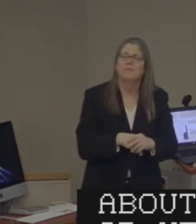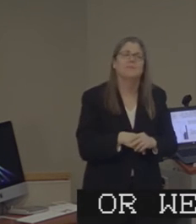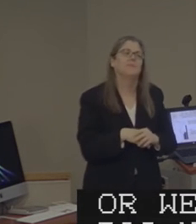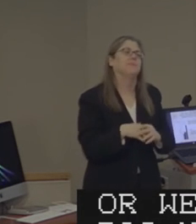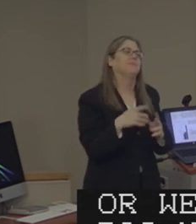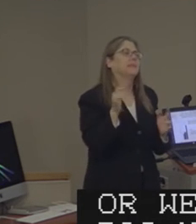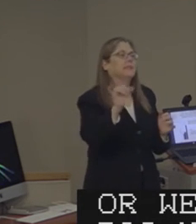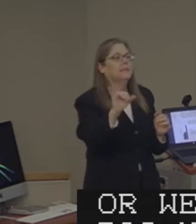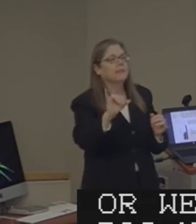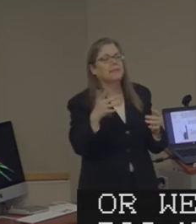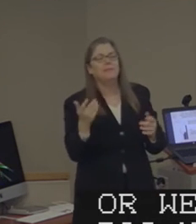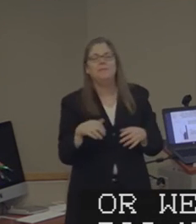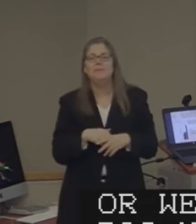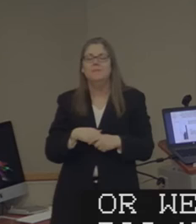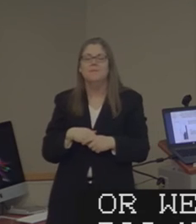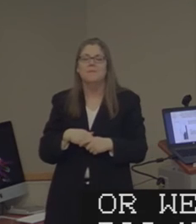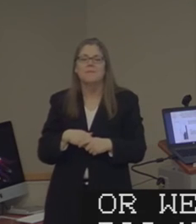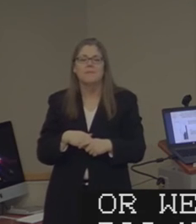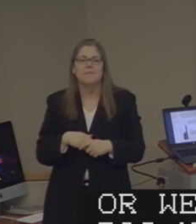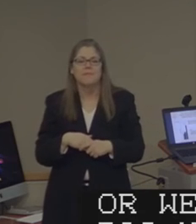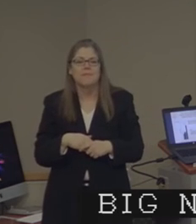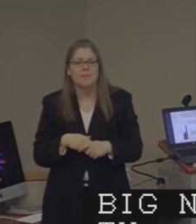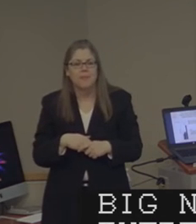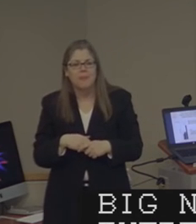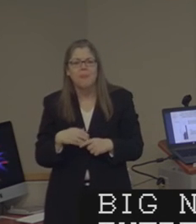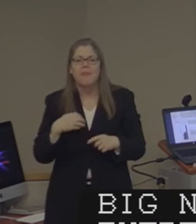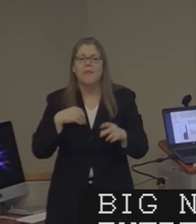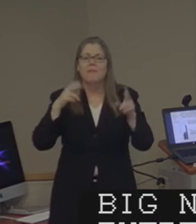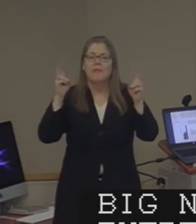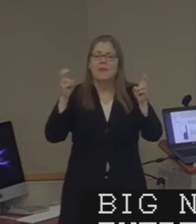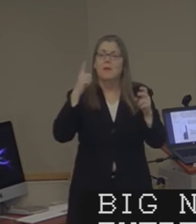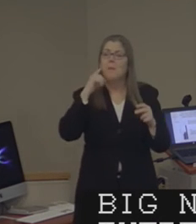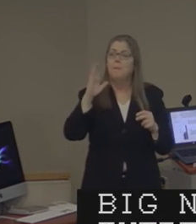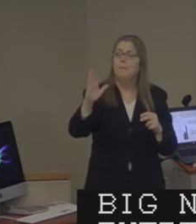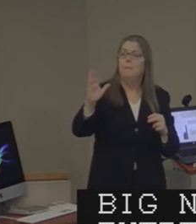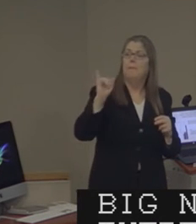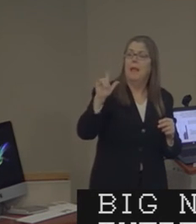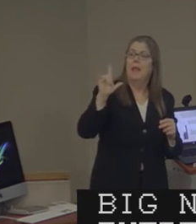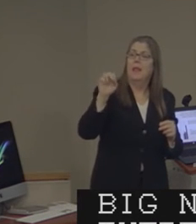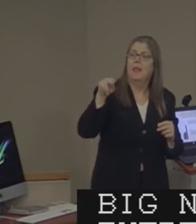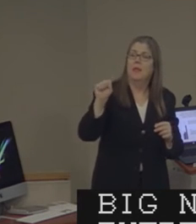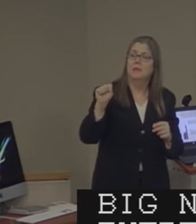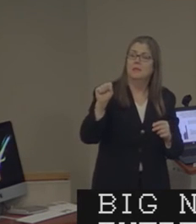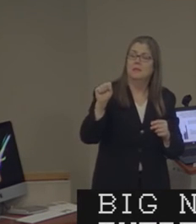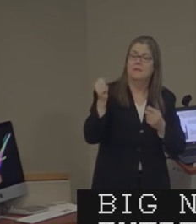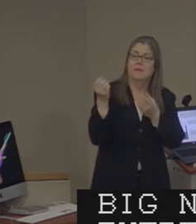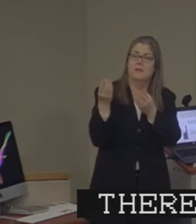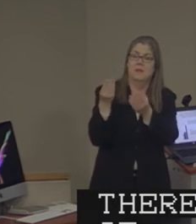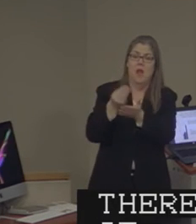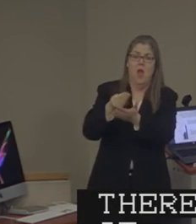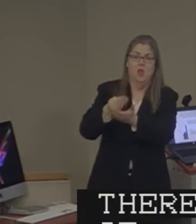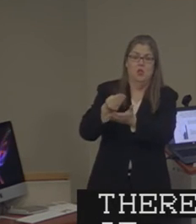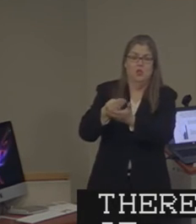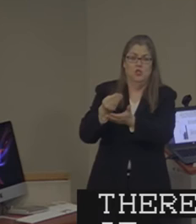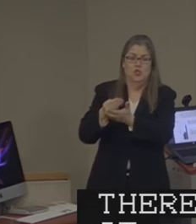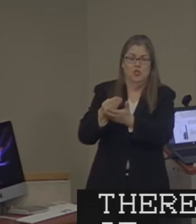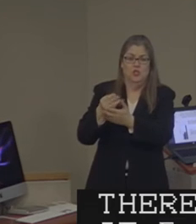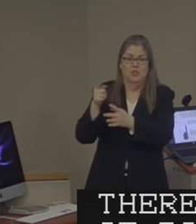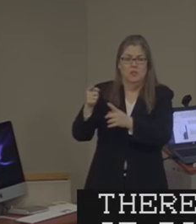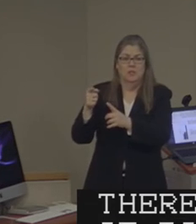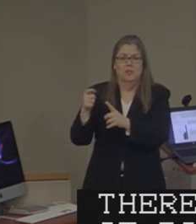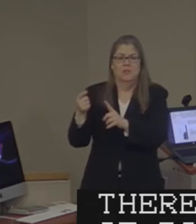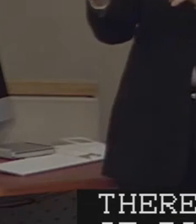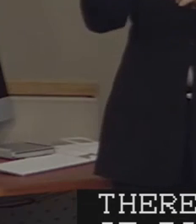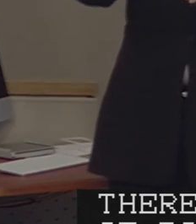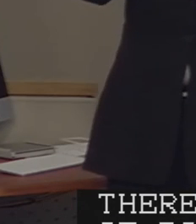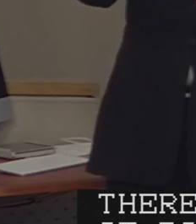There's a saying about billions of dollars that's attributed probably falsely to Senator William